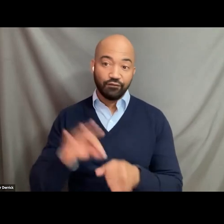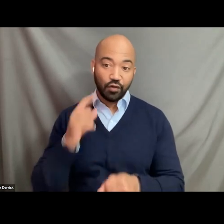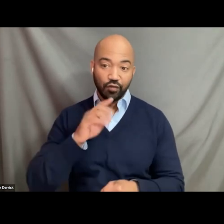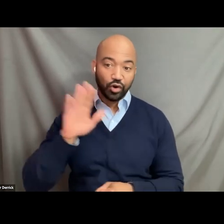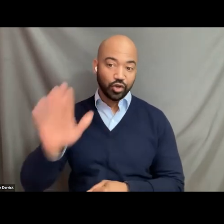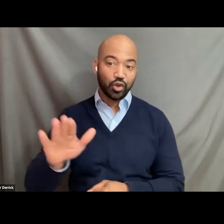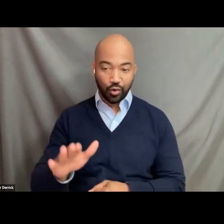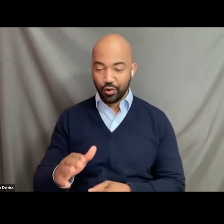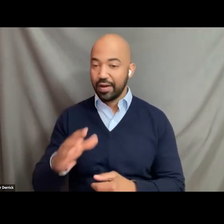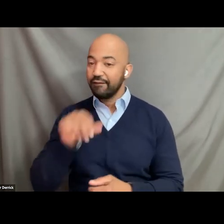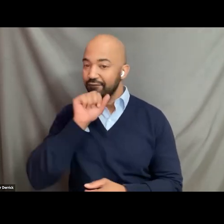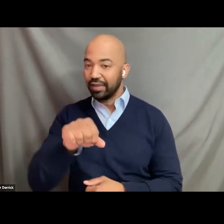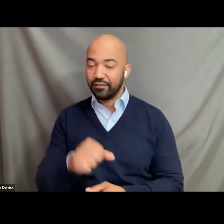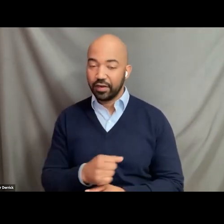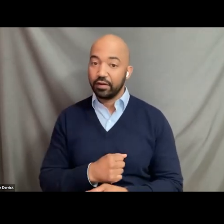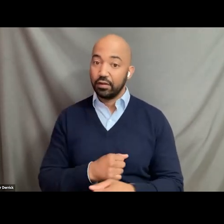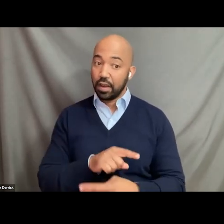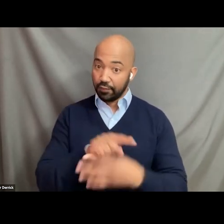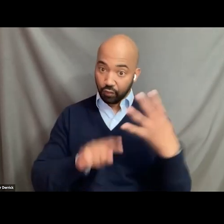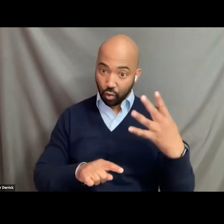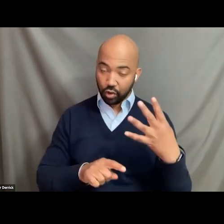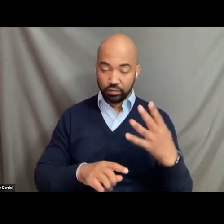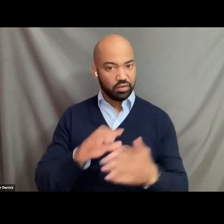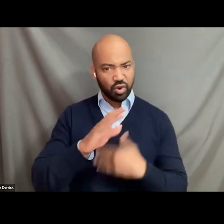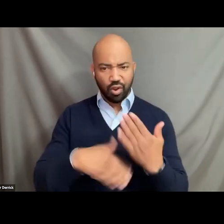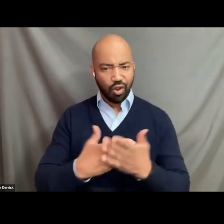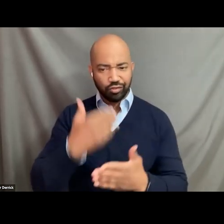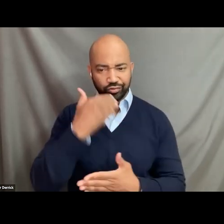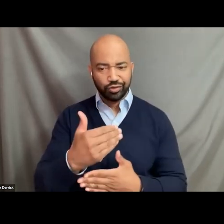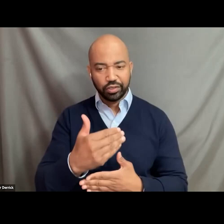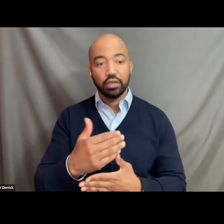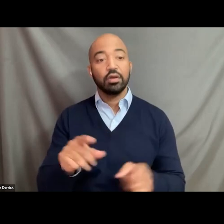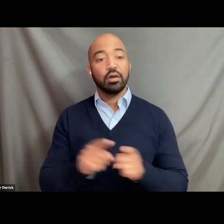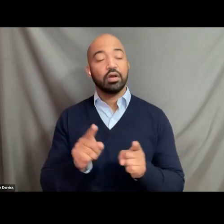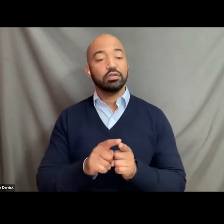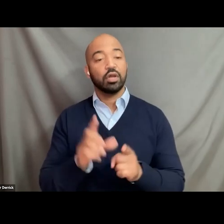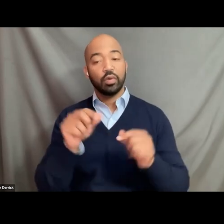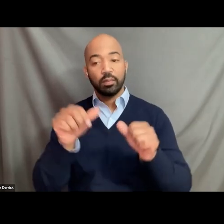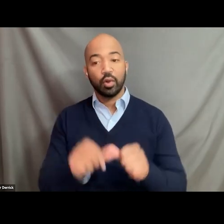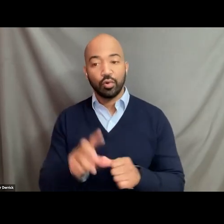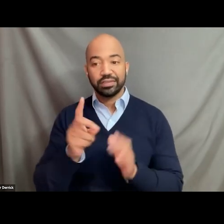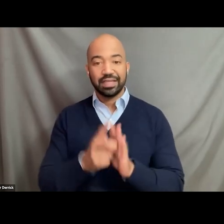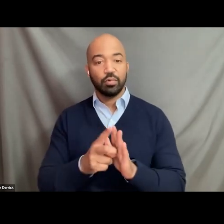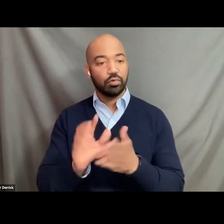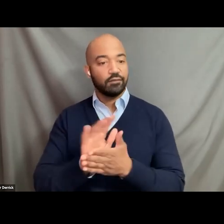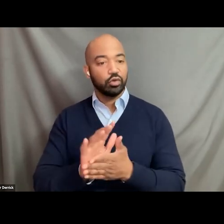of 4, which are all great. And we'll have our SP to post our demo videos to